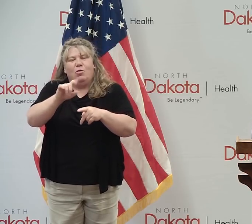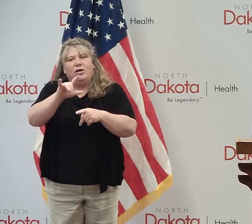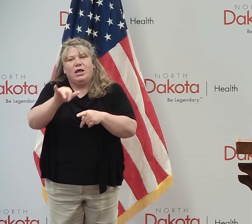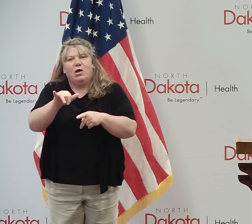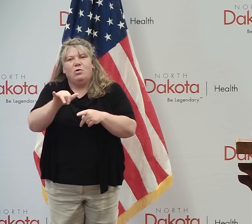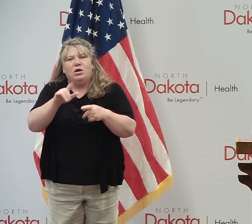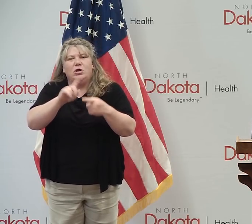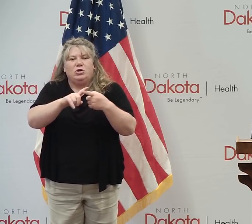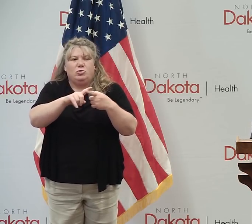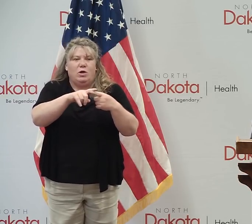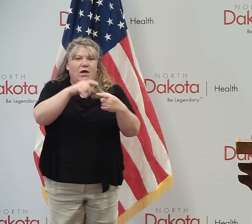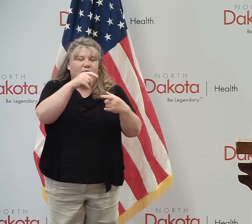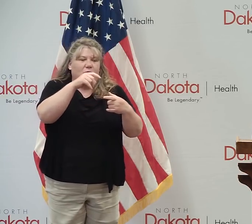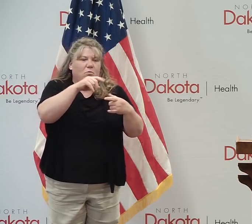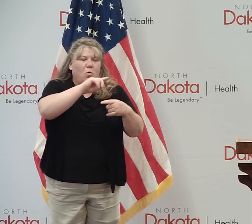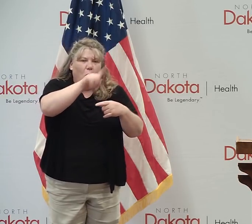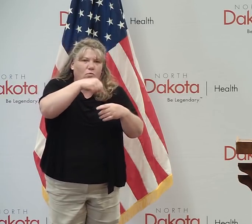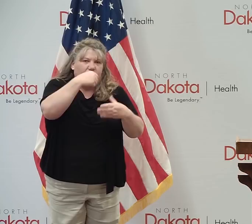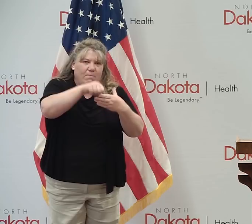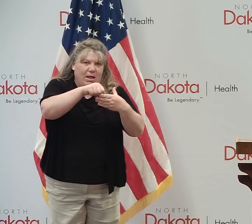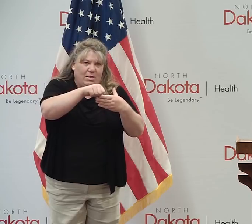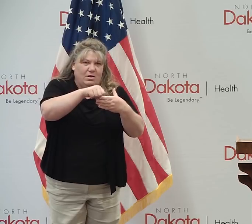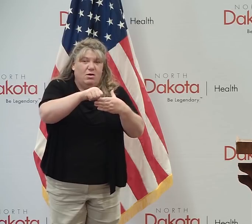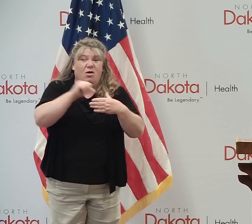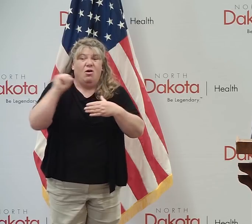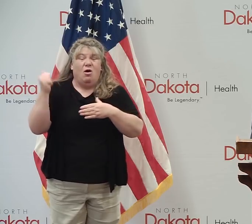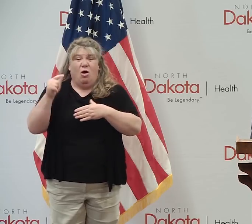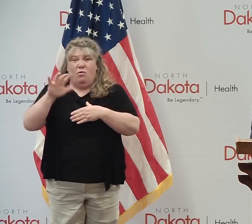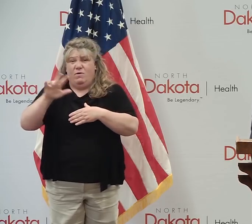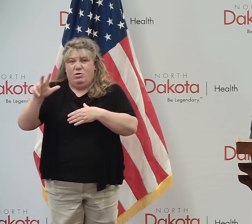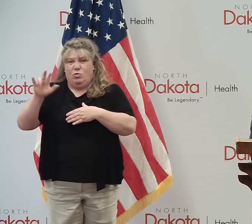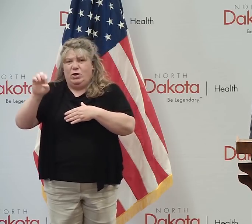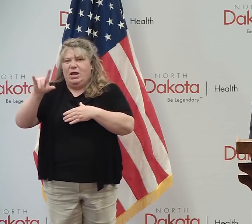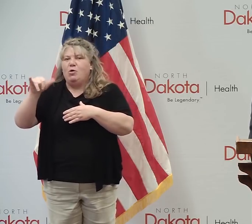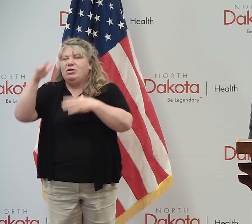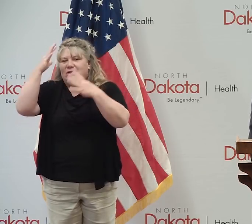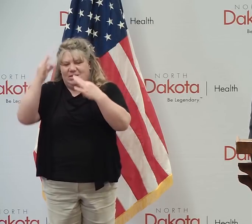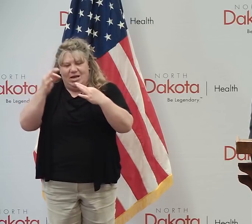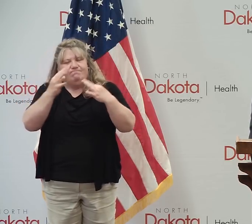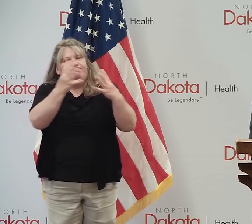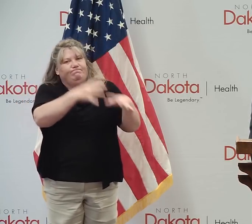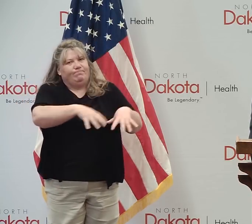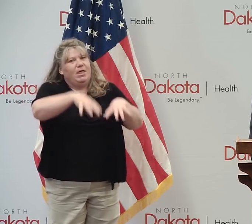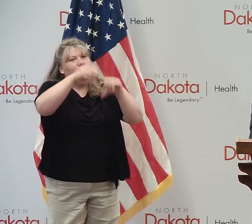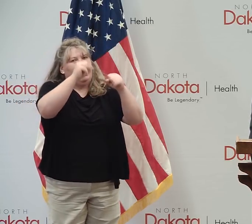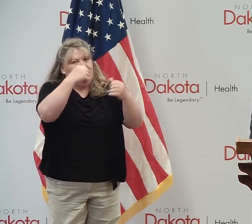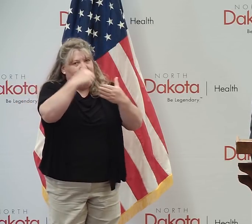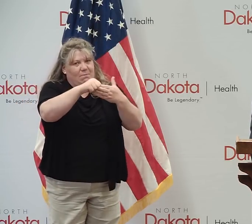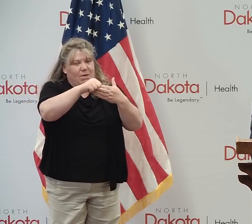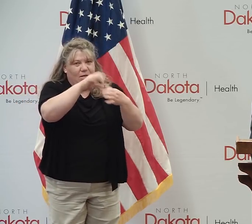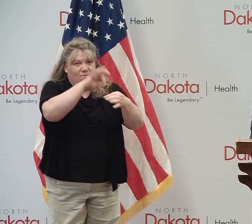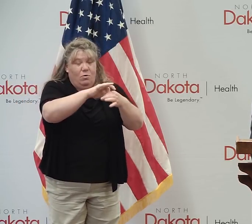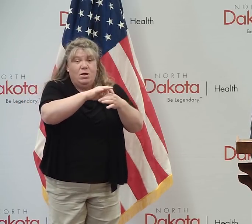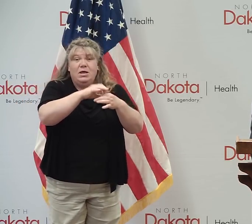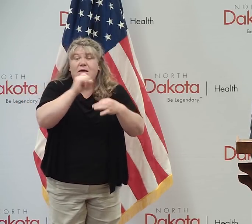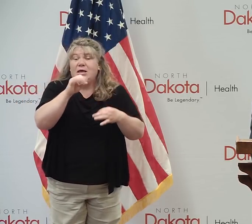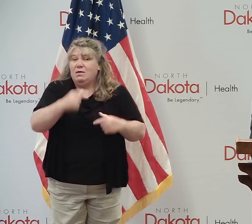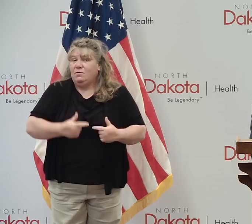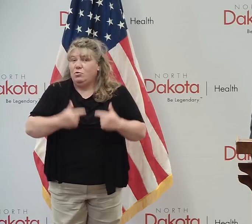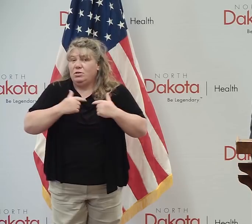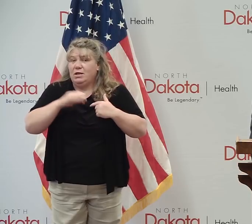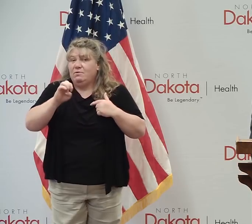to mail-in only. All 53 counties, back when they made the decision, decided they want to do that. If you live in a